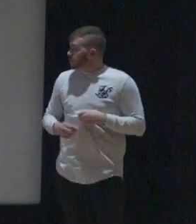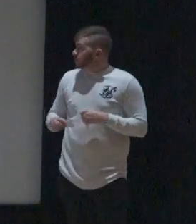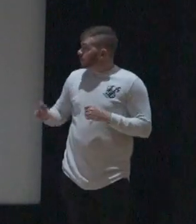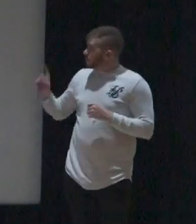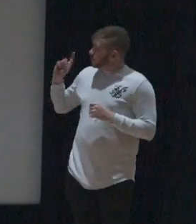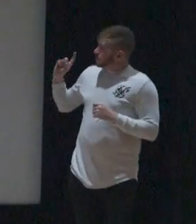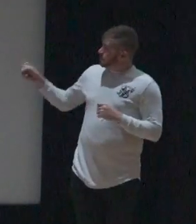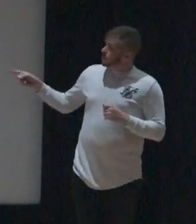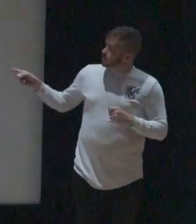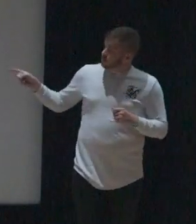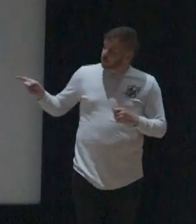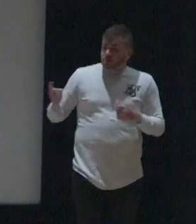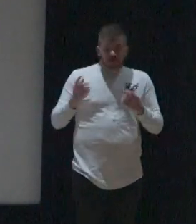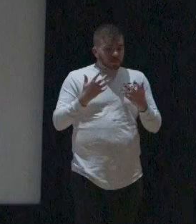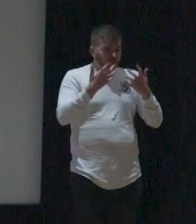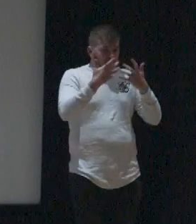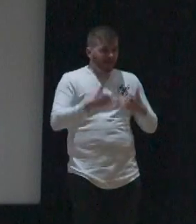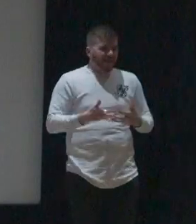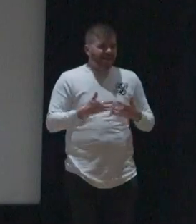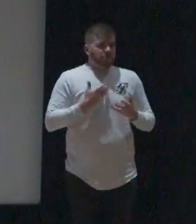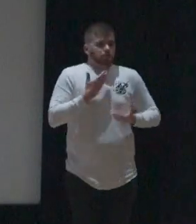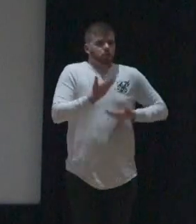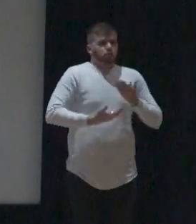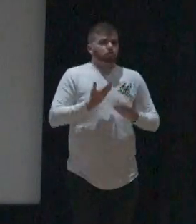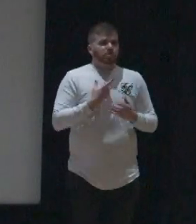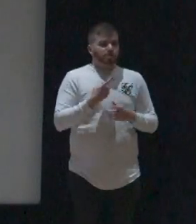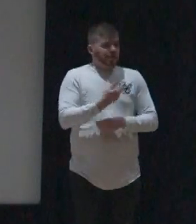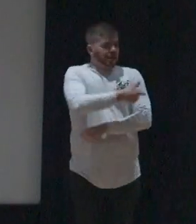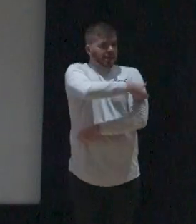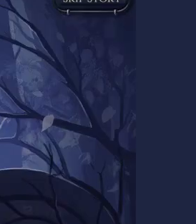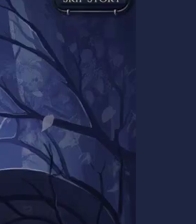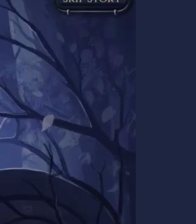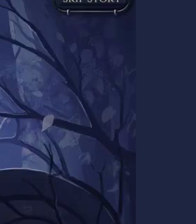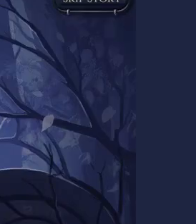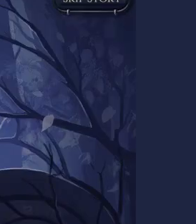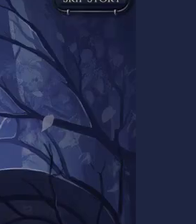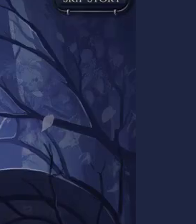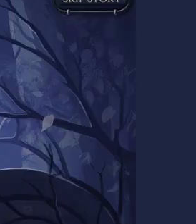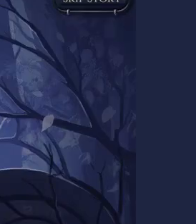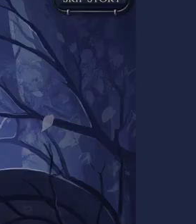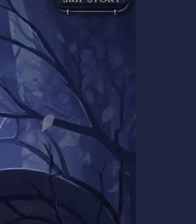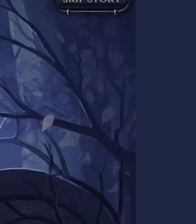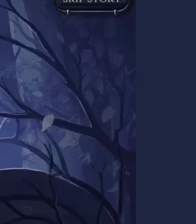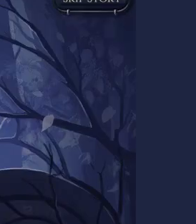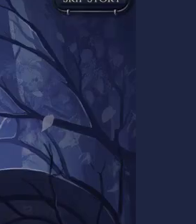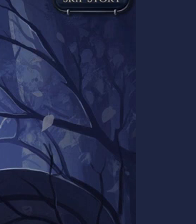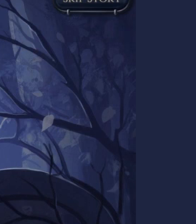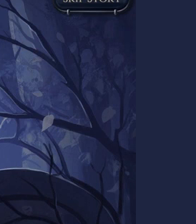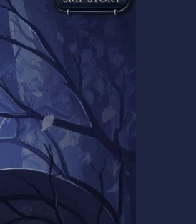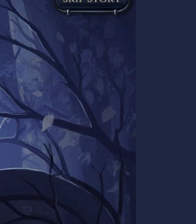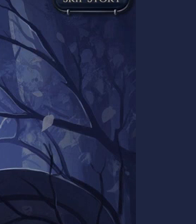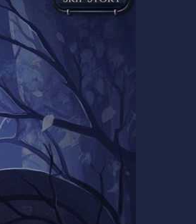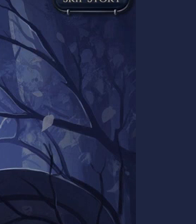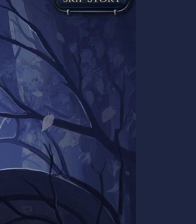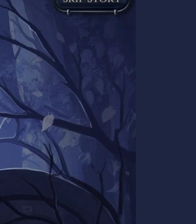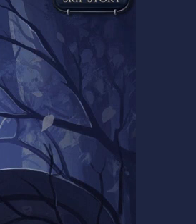So in this case, the mechanic inspired a story about one of our characters, Captain Dread. He'd been hiding a treasure map in the graveyard, and this